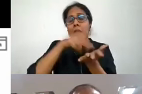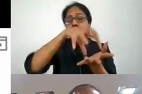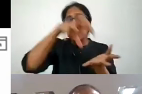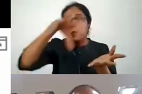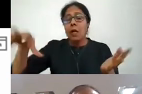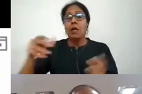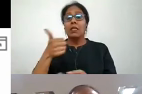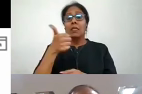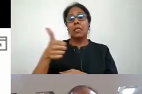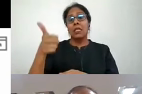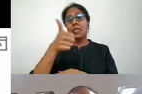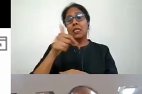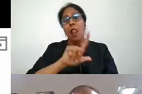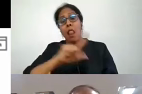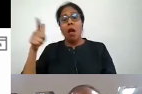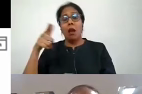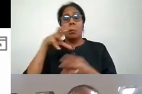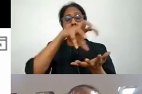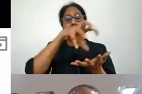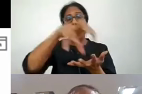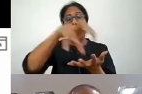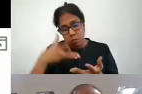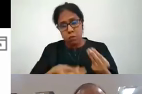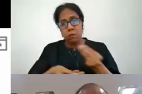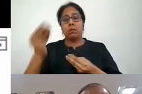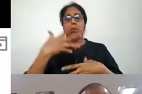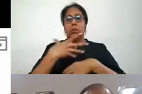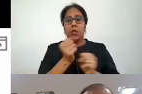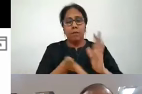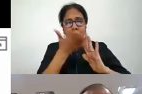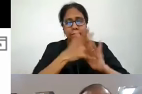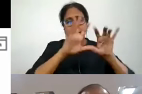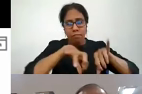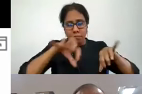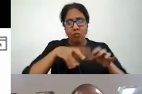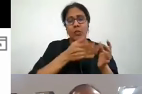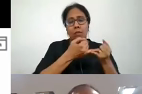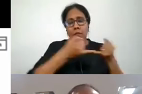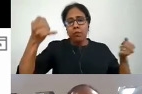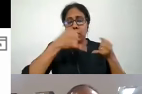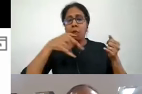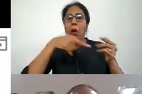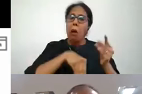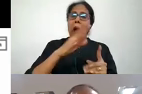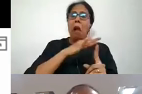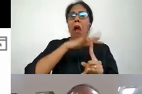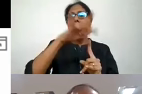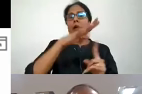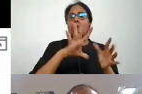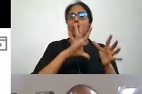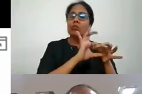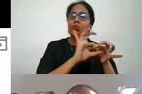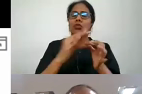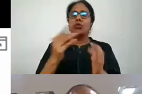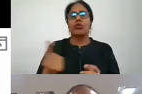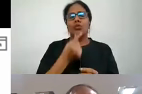is happening, Wi-Fi can play a big role in extending the bandwidth using P2P and